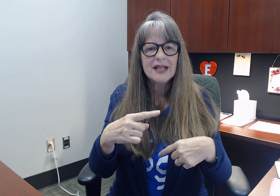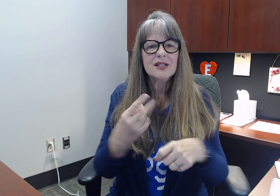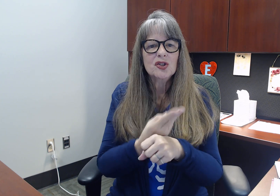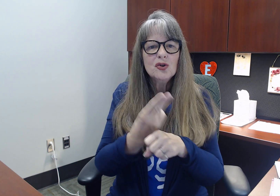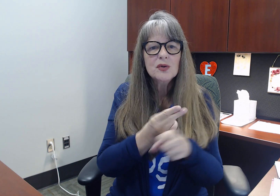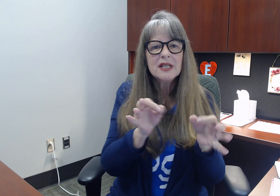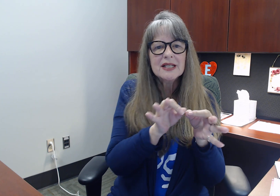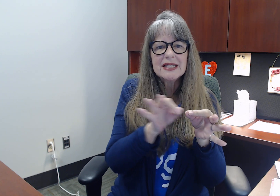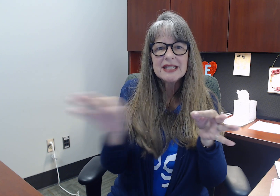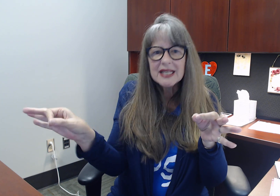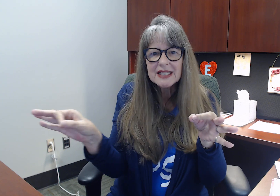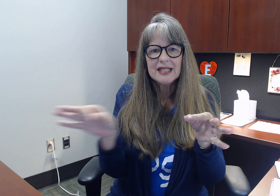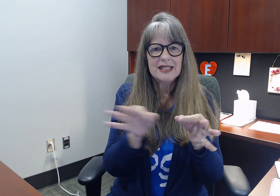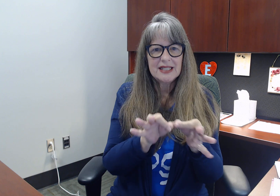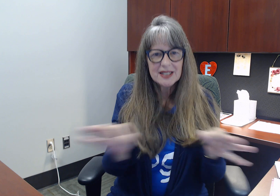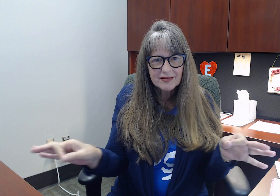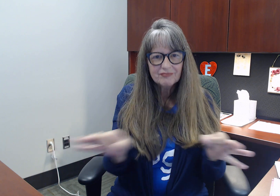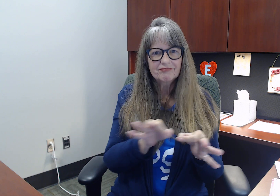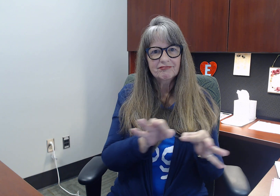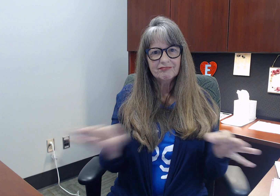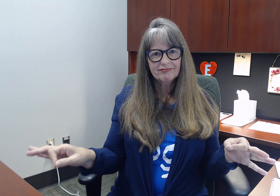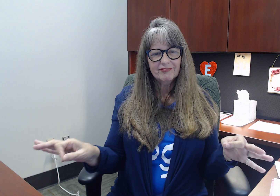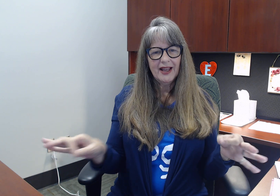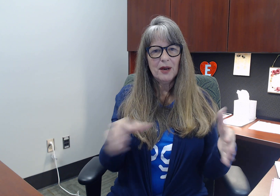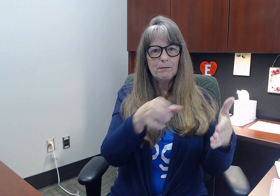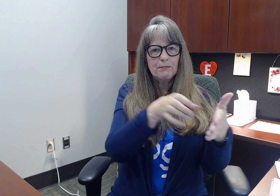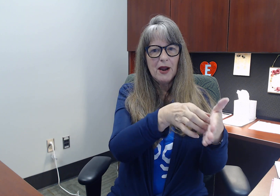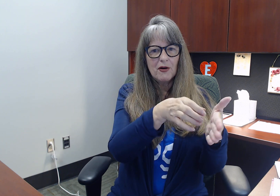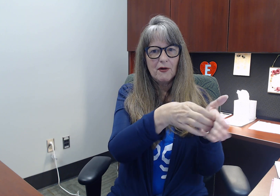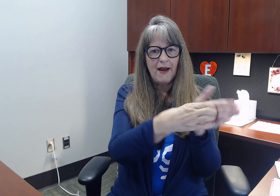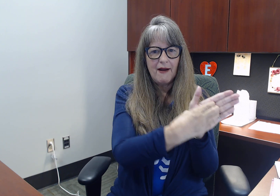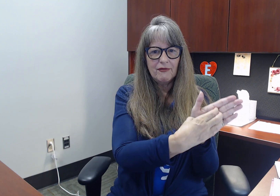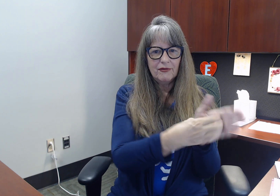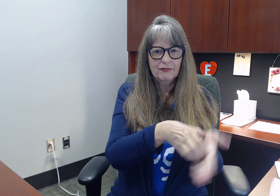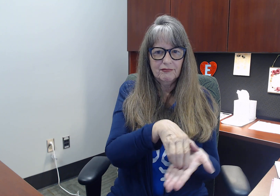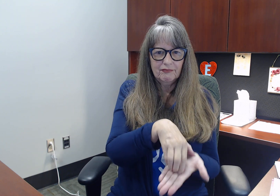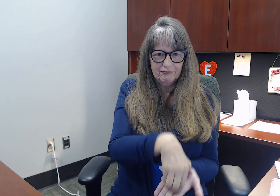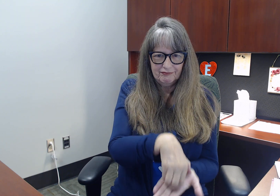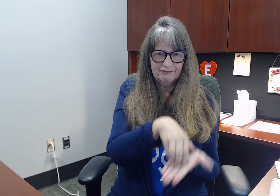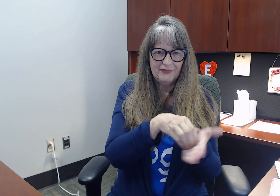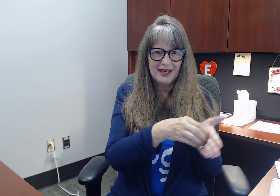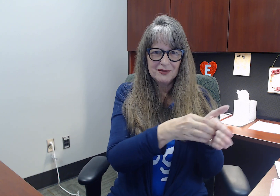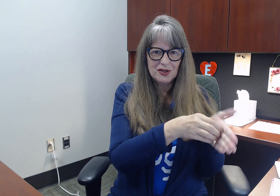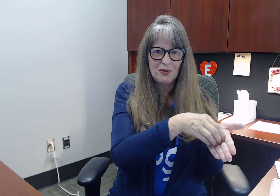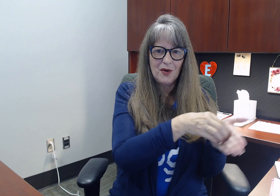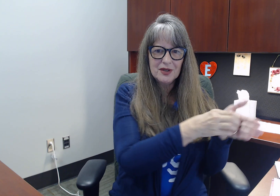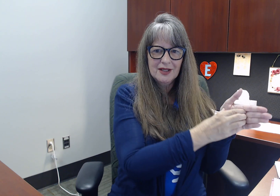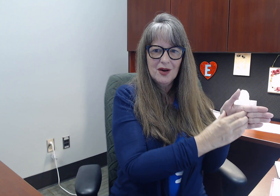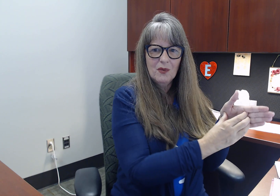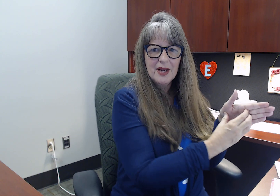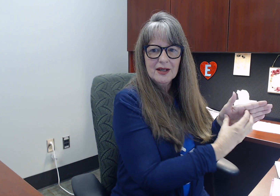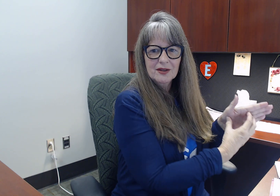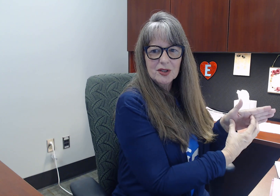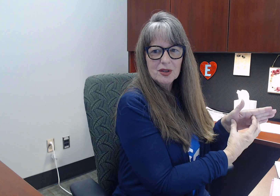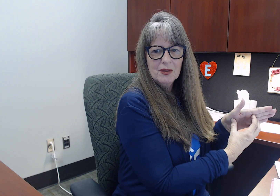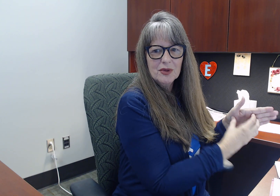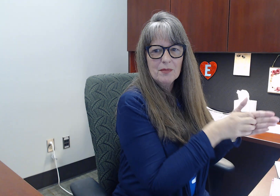and using a sentence and a paragraph. I'm going to show all the way it looks, the